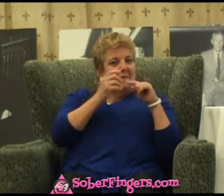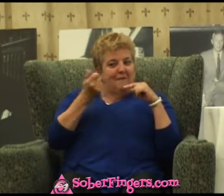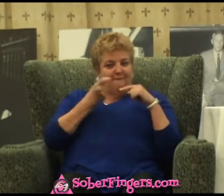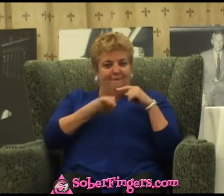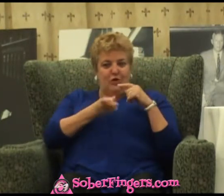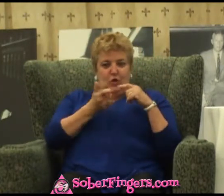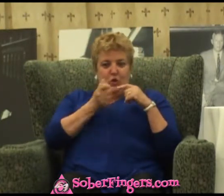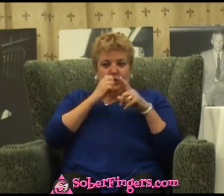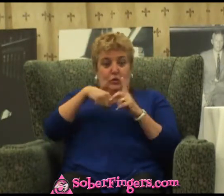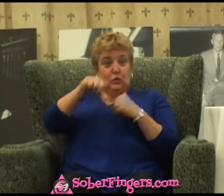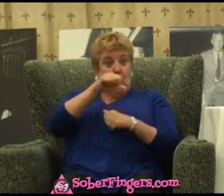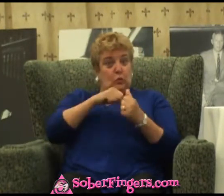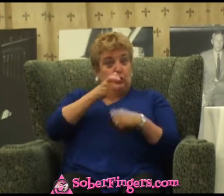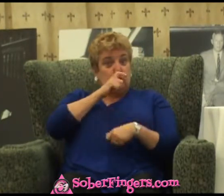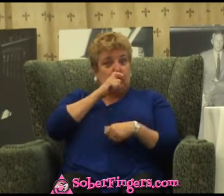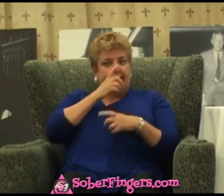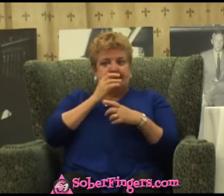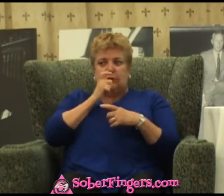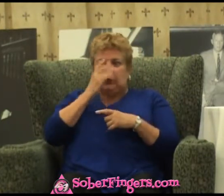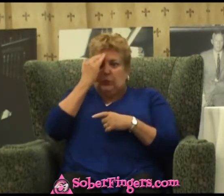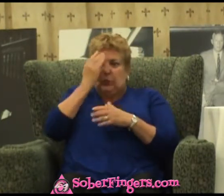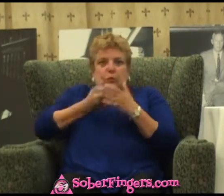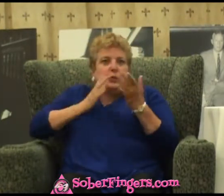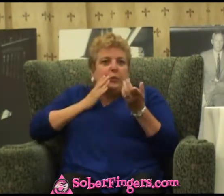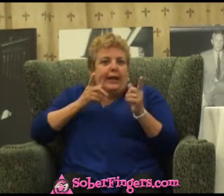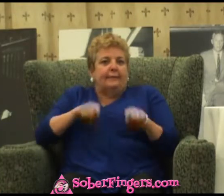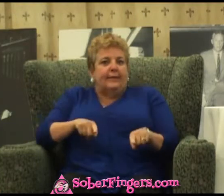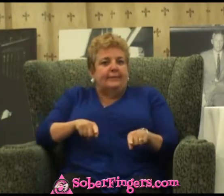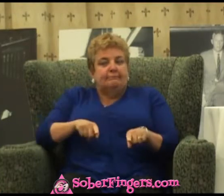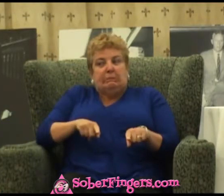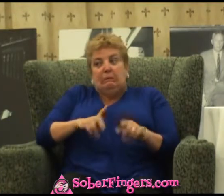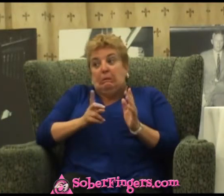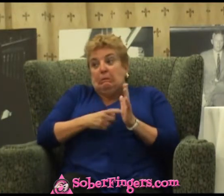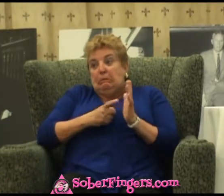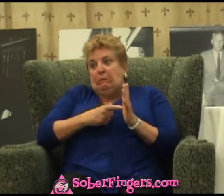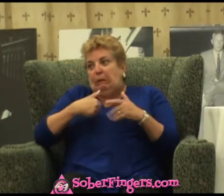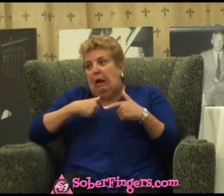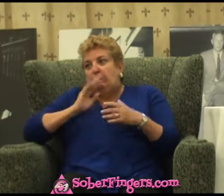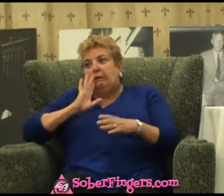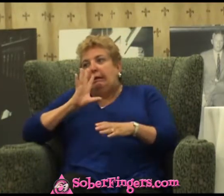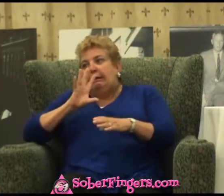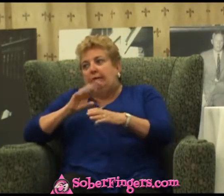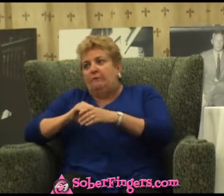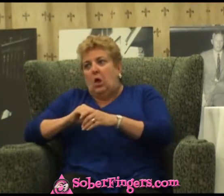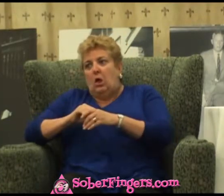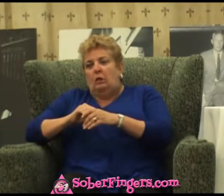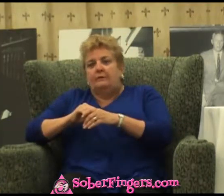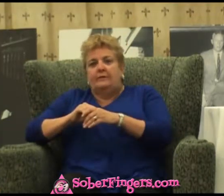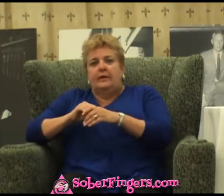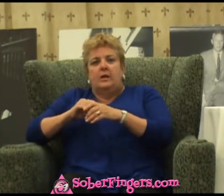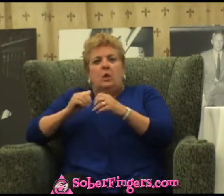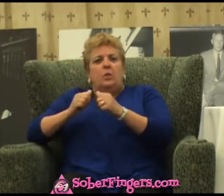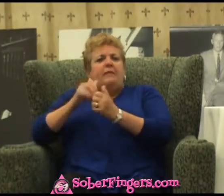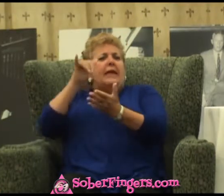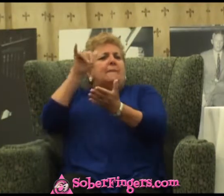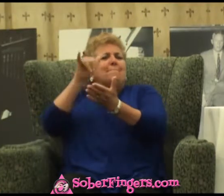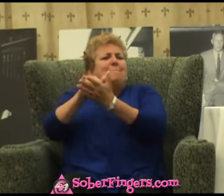what's going to happen. And I have been known to get involved in impossible arguments and fights